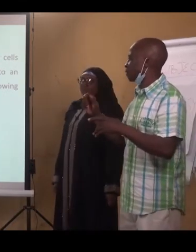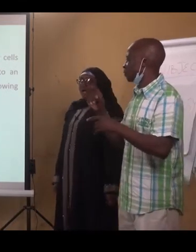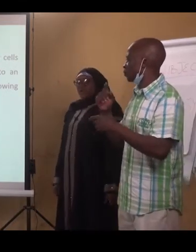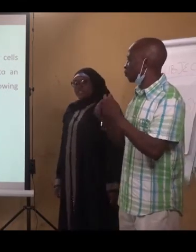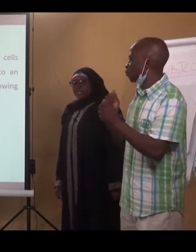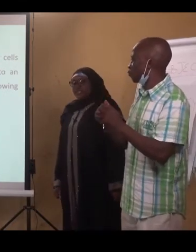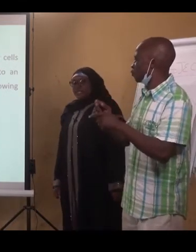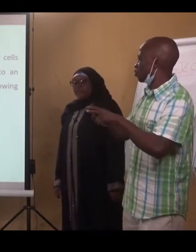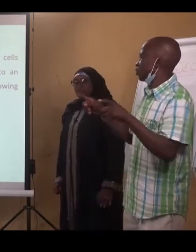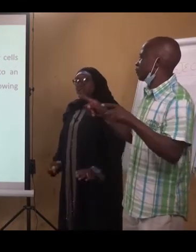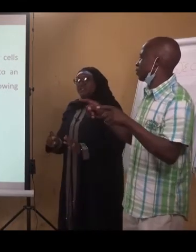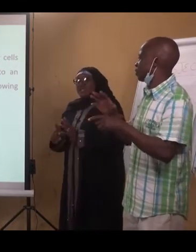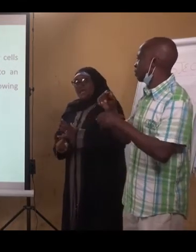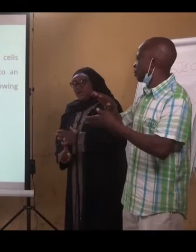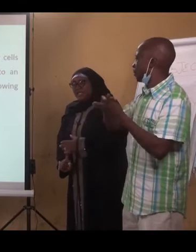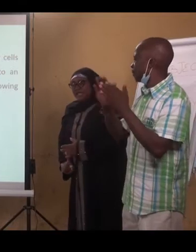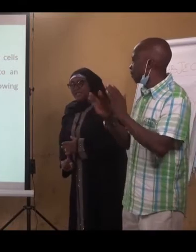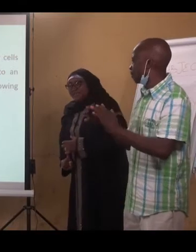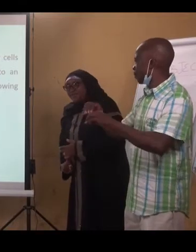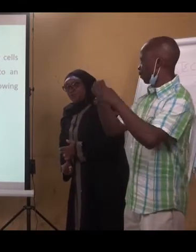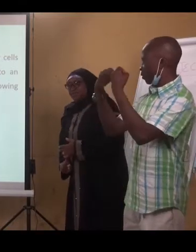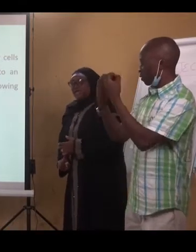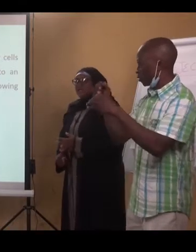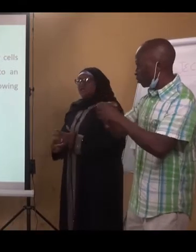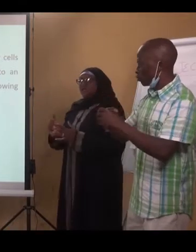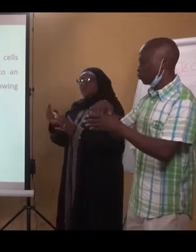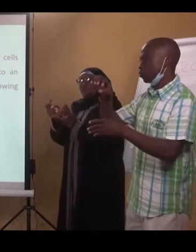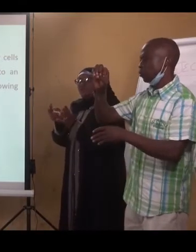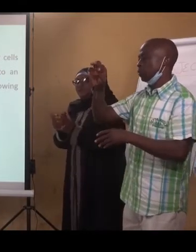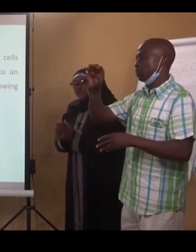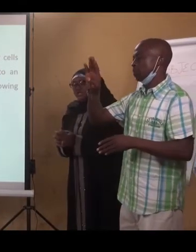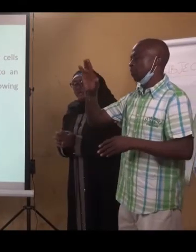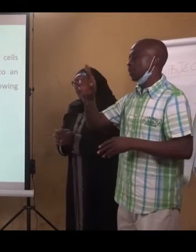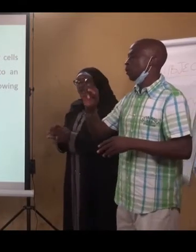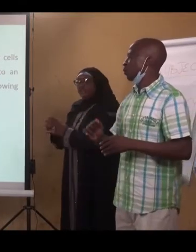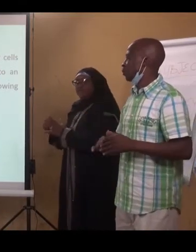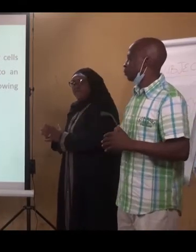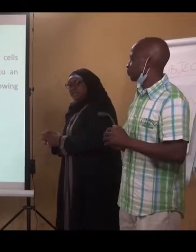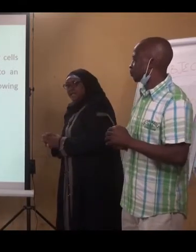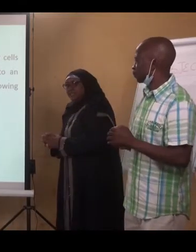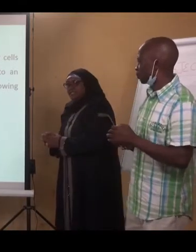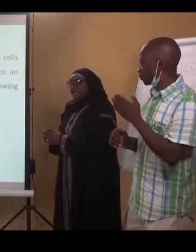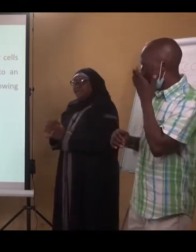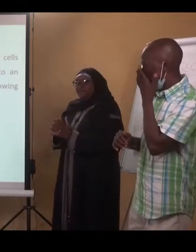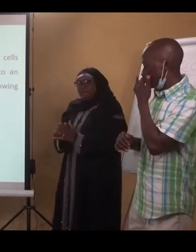will take it again. Zygote that is formed as a result of the fusion of the male gamete and the female